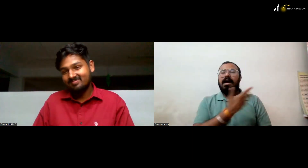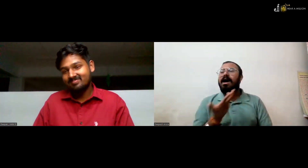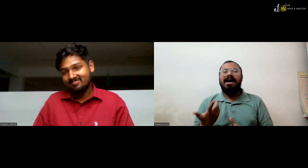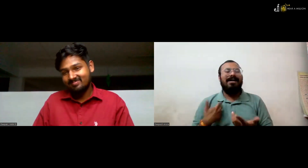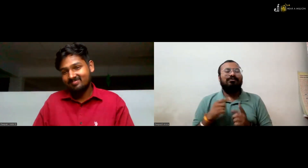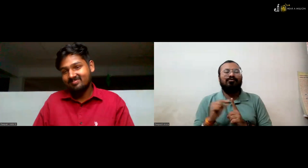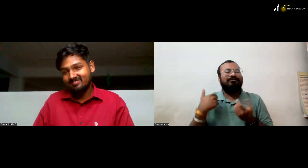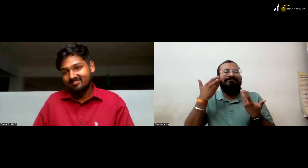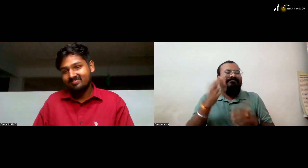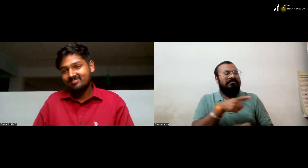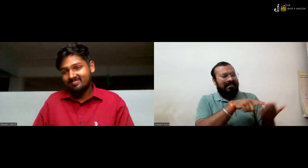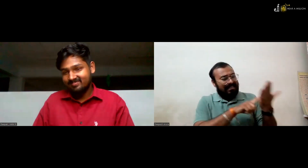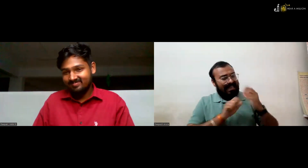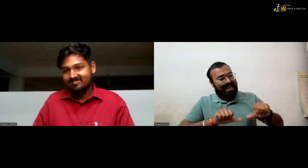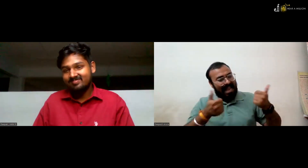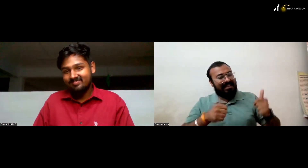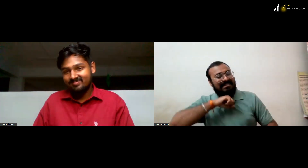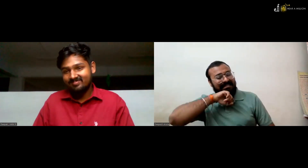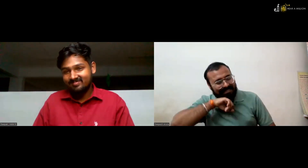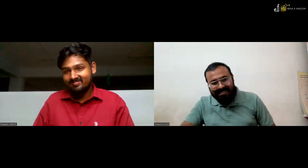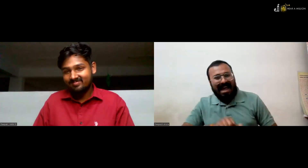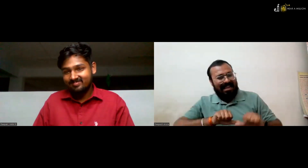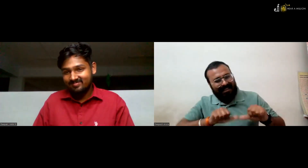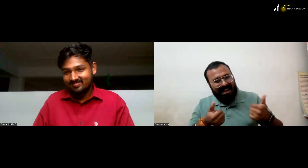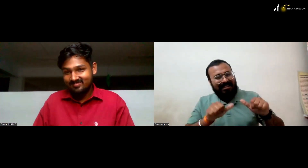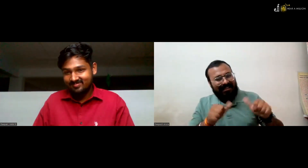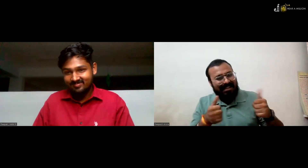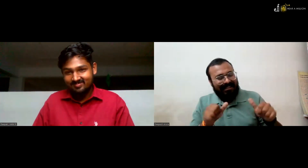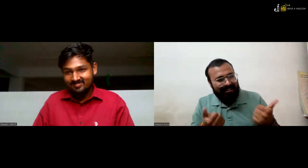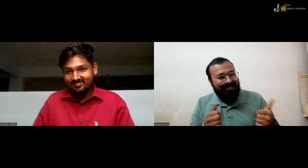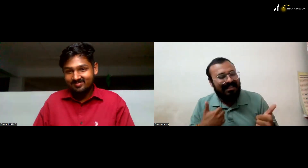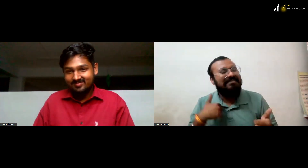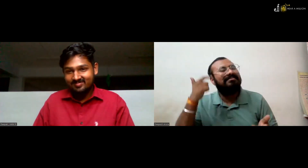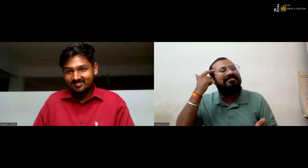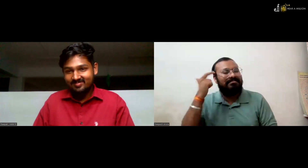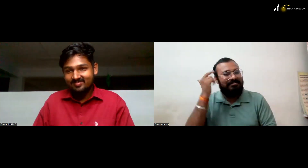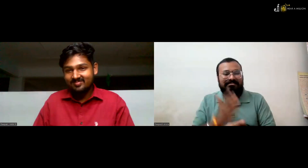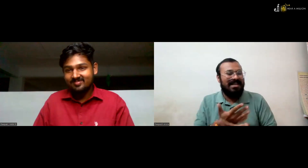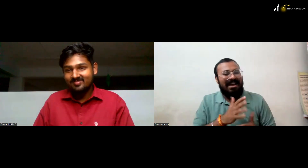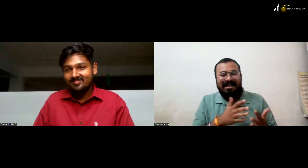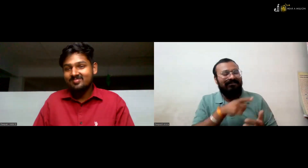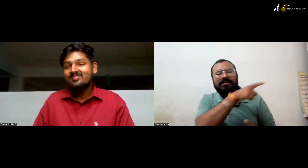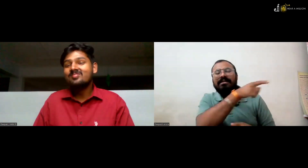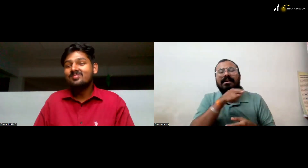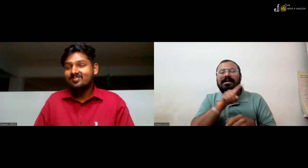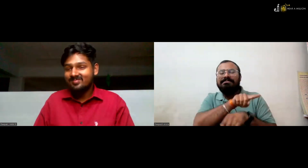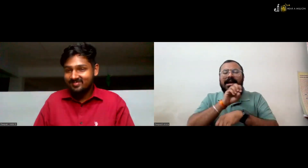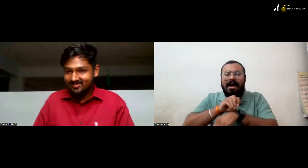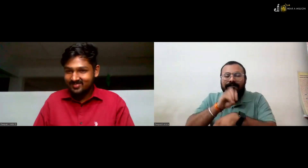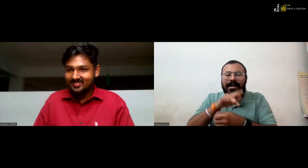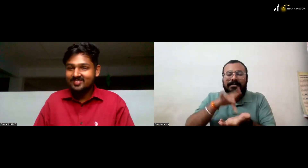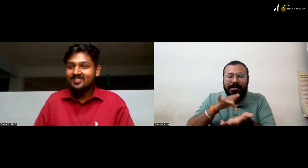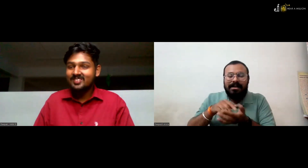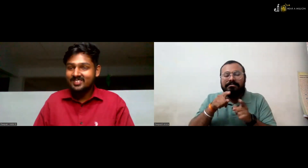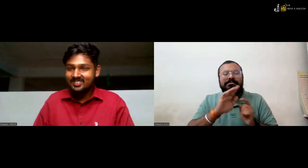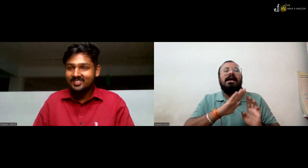that no, we have many experience around us where we can find people who are quite young and they are moving on a